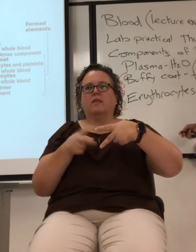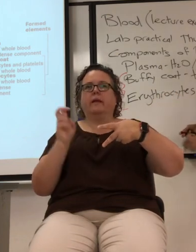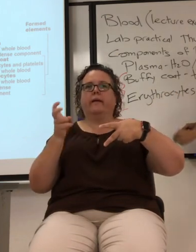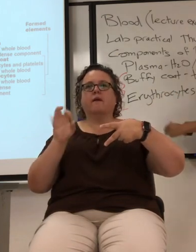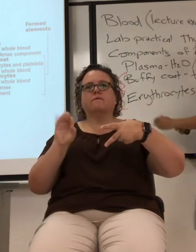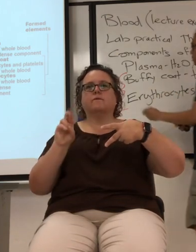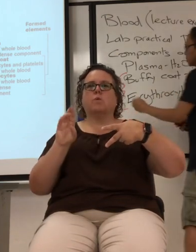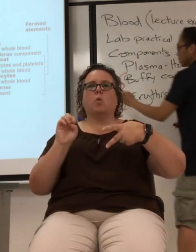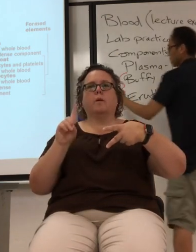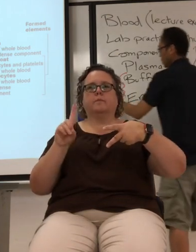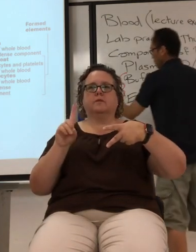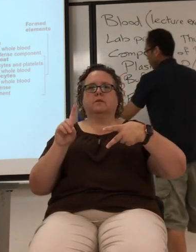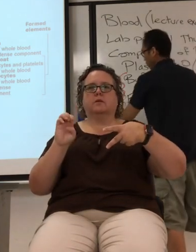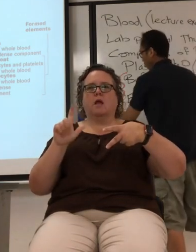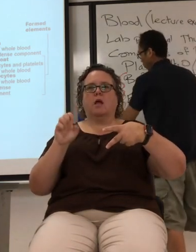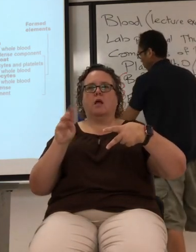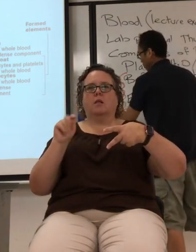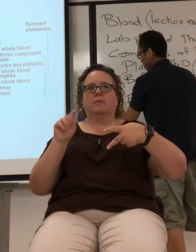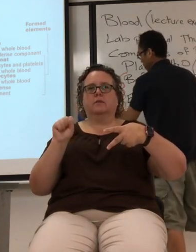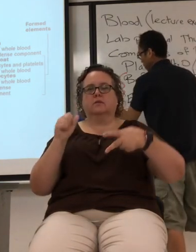elements.